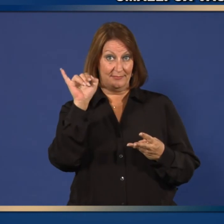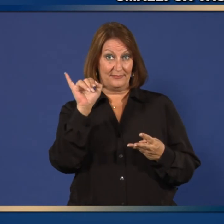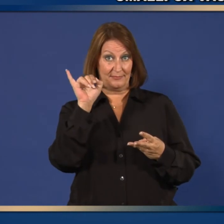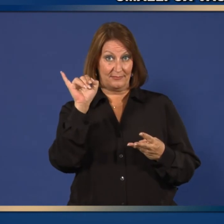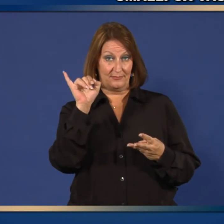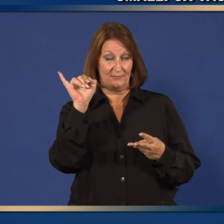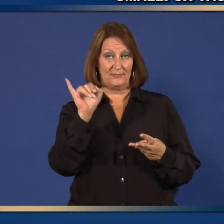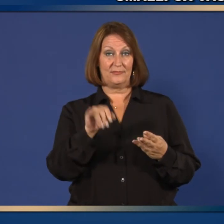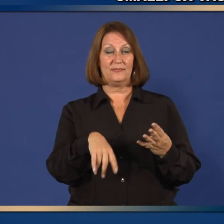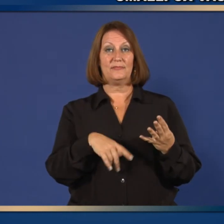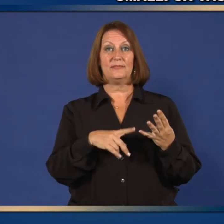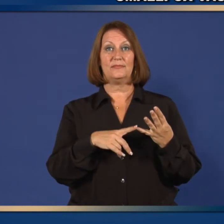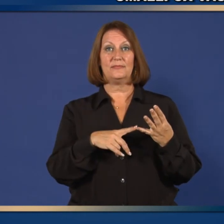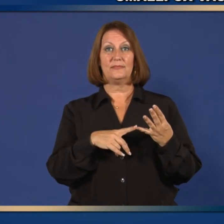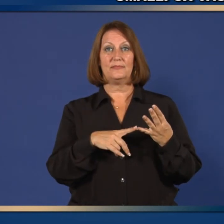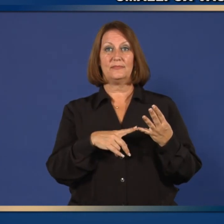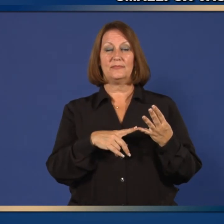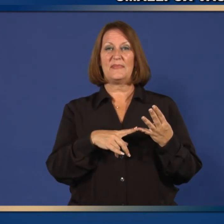an eye infection,